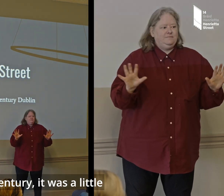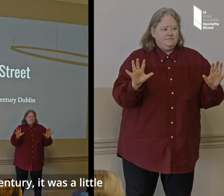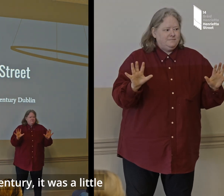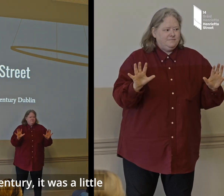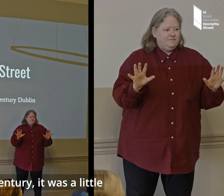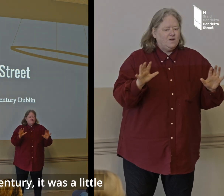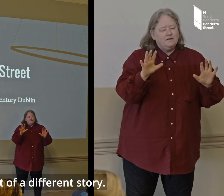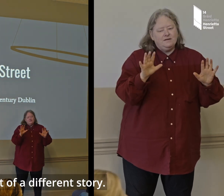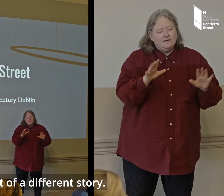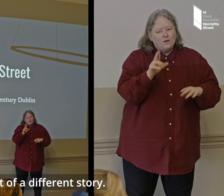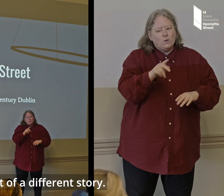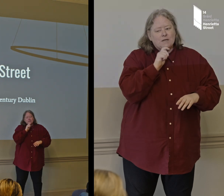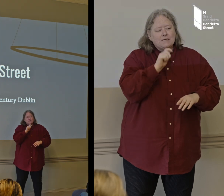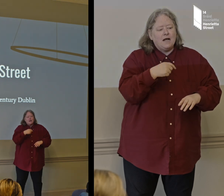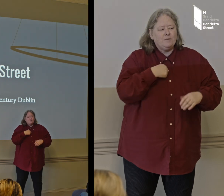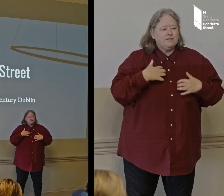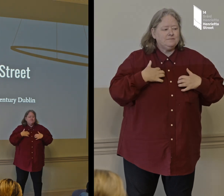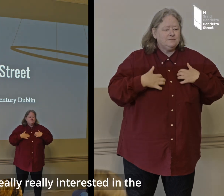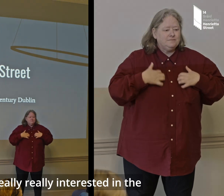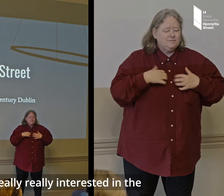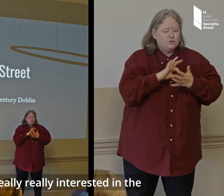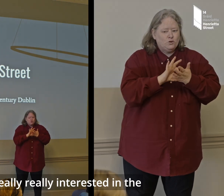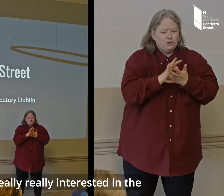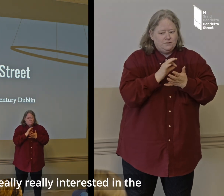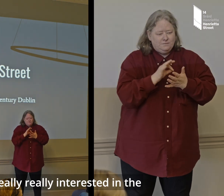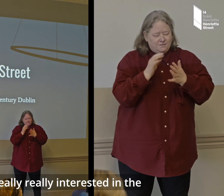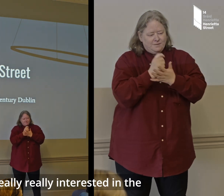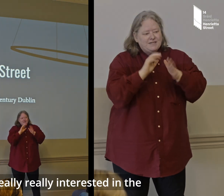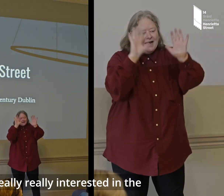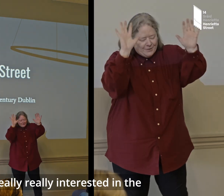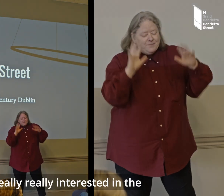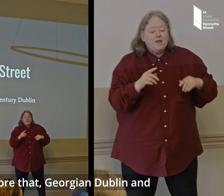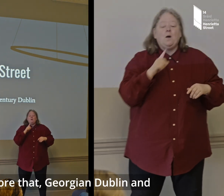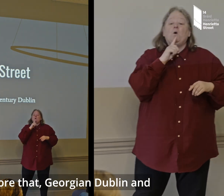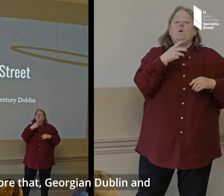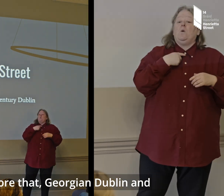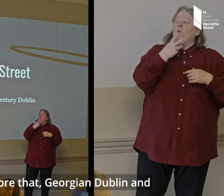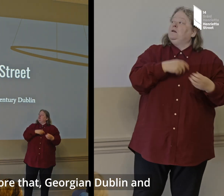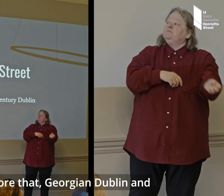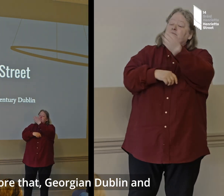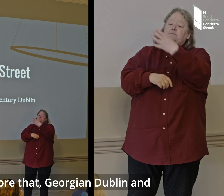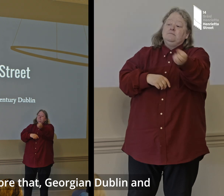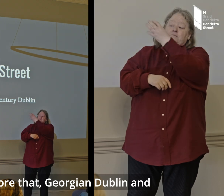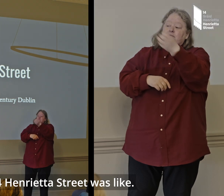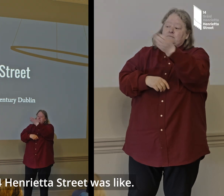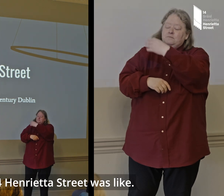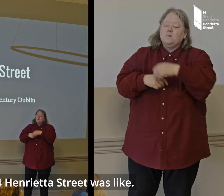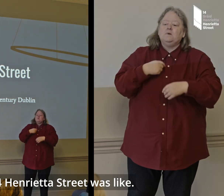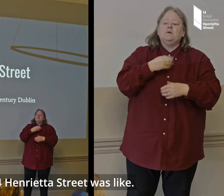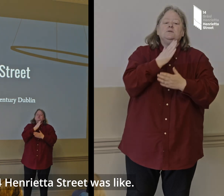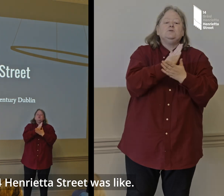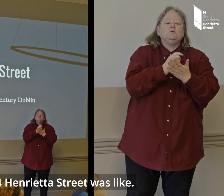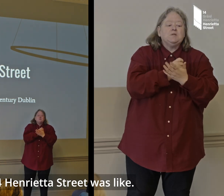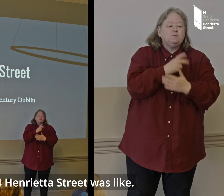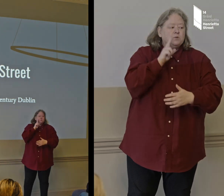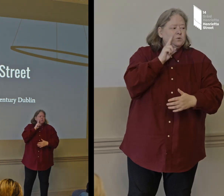century, it was a little bit of a different story. But I'm really, really interested in the period before that, Georgian Dublin, and what 14